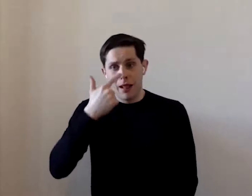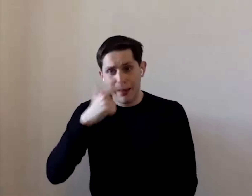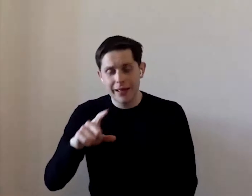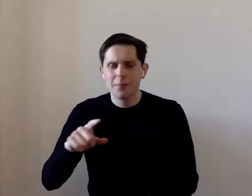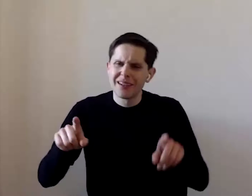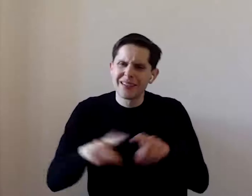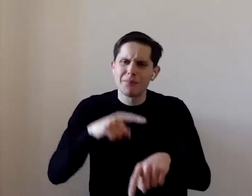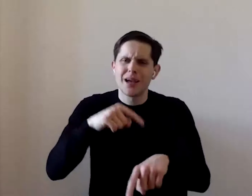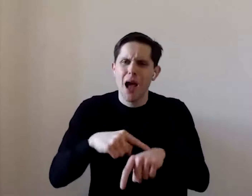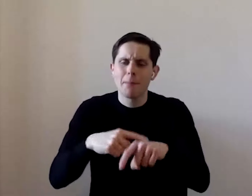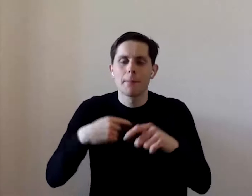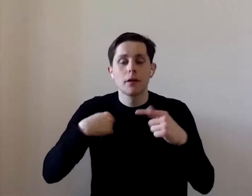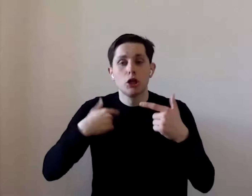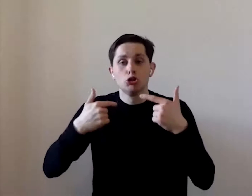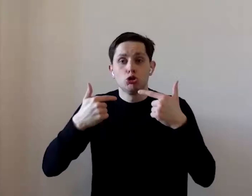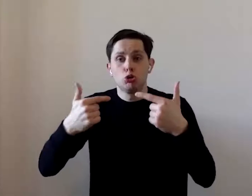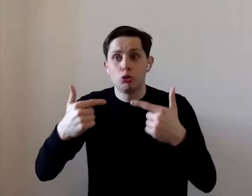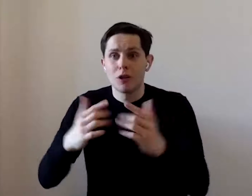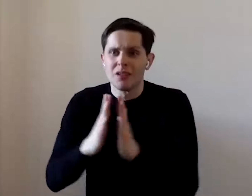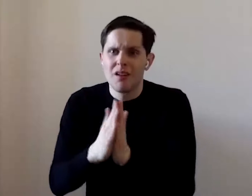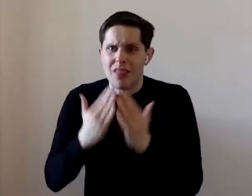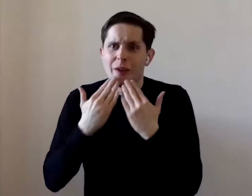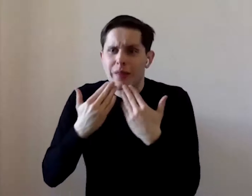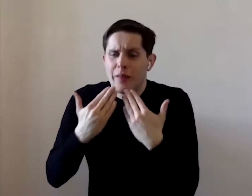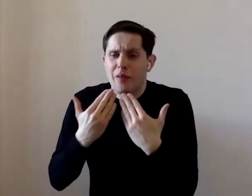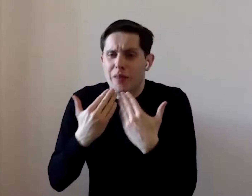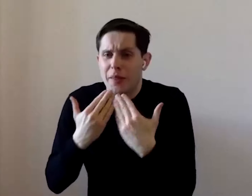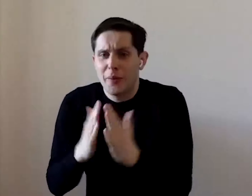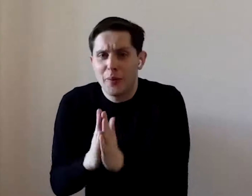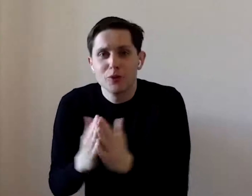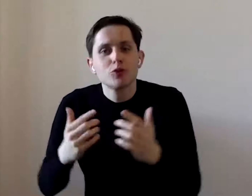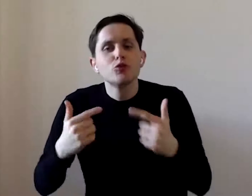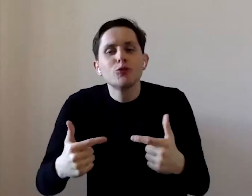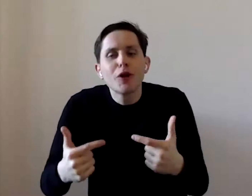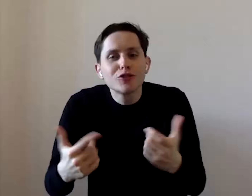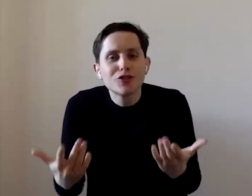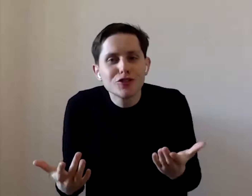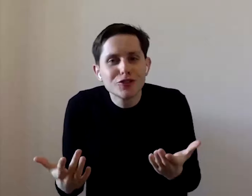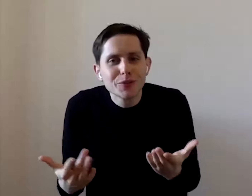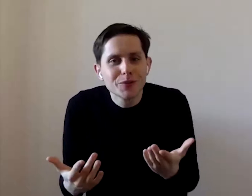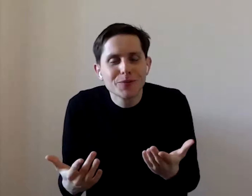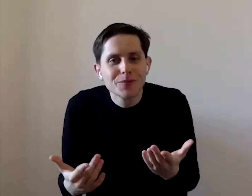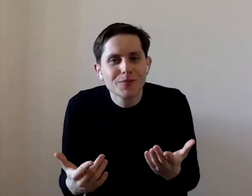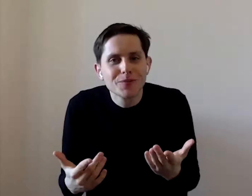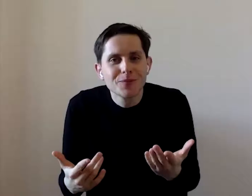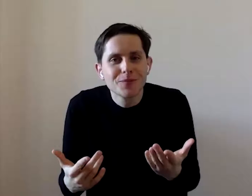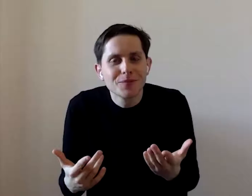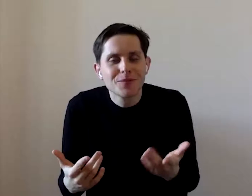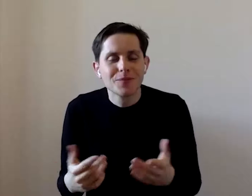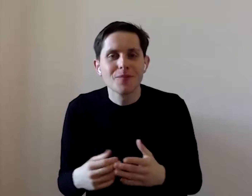But then I think there's also this kind of issue with that where I'm kind of too grateful almost to